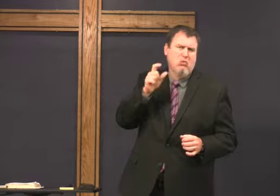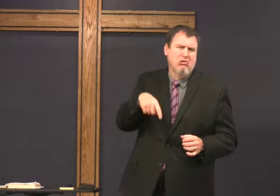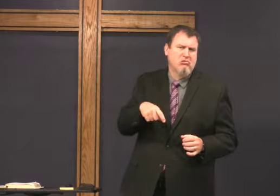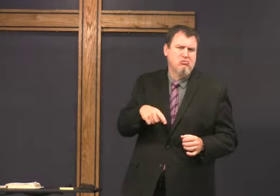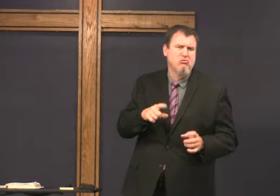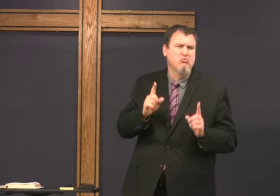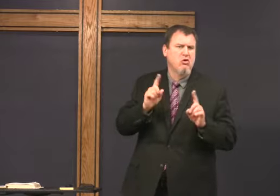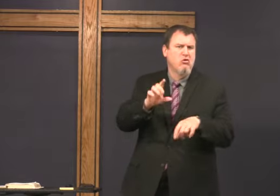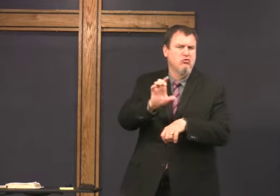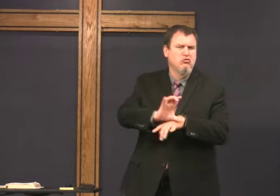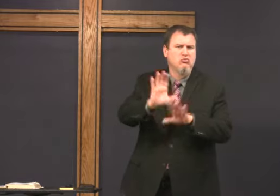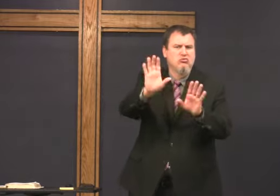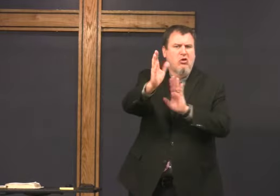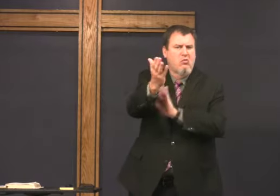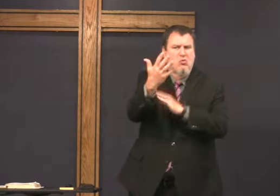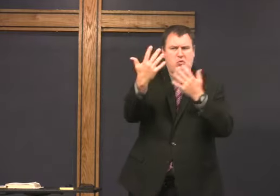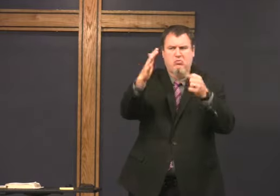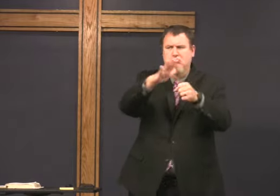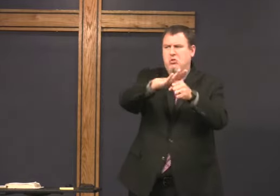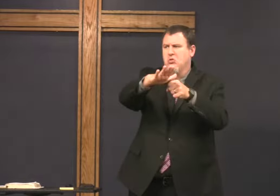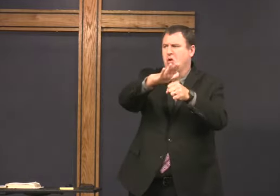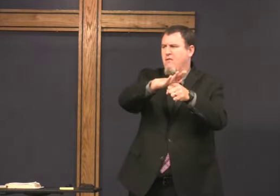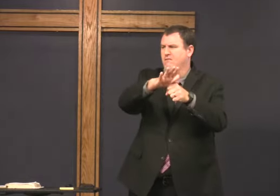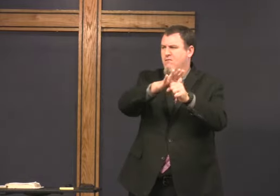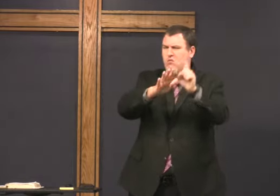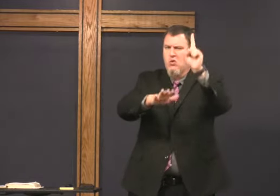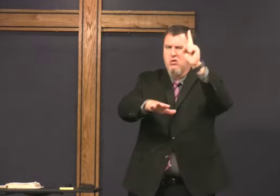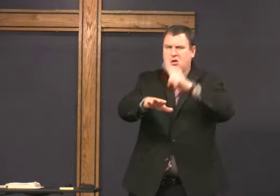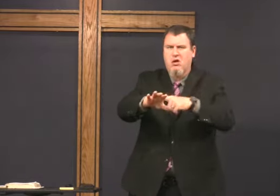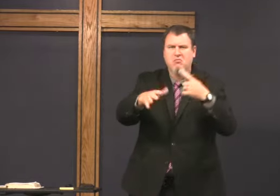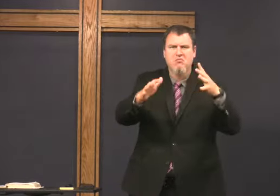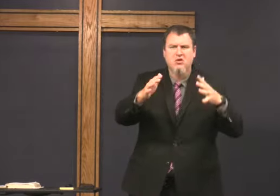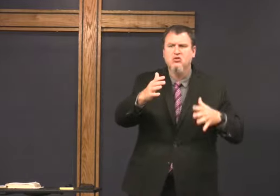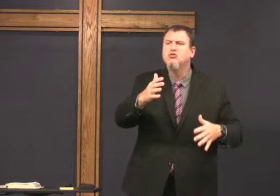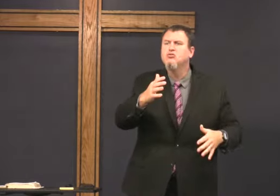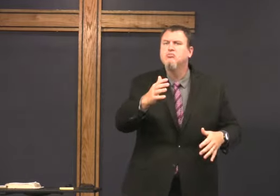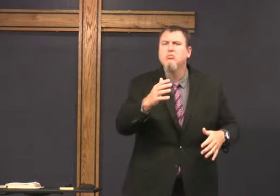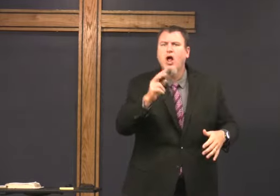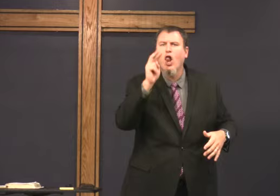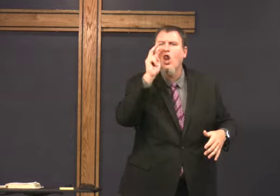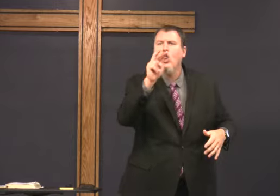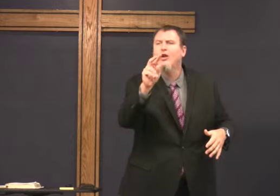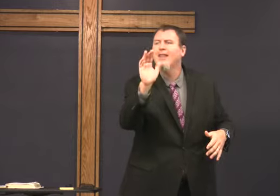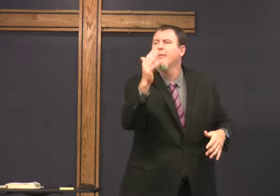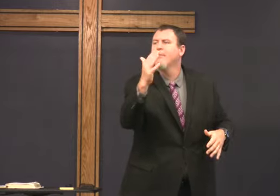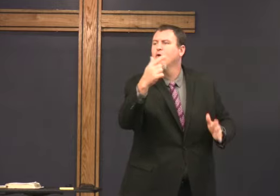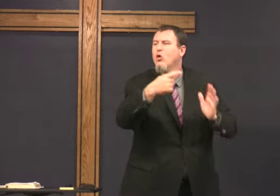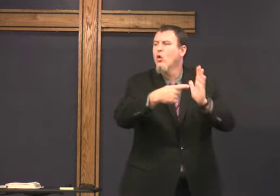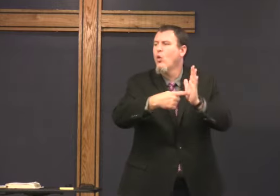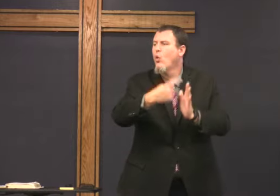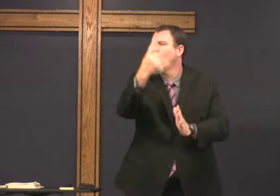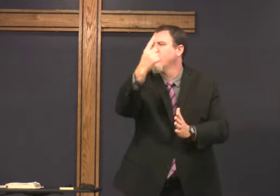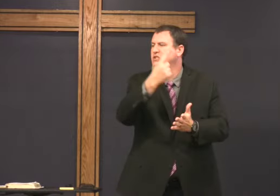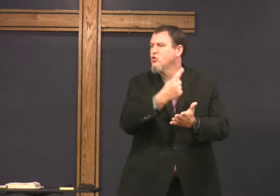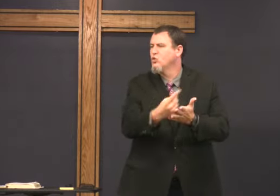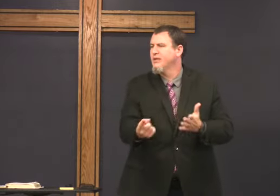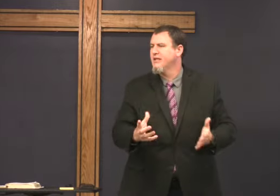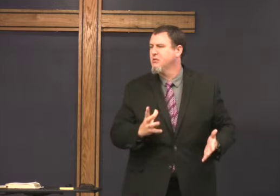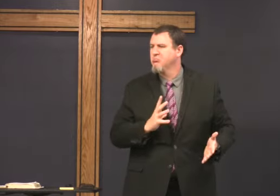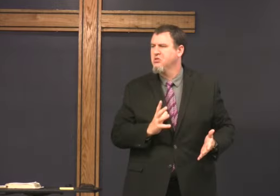but nothing changes, I don't need it. I go to church Sunday morning and that's totally enough, one time. But I look in the mirror one time a